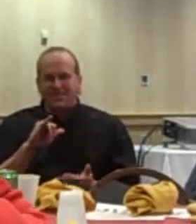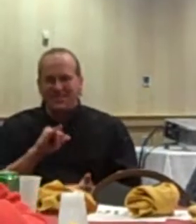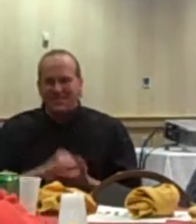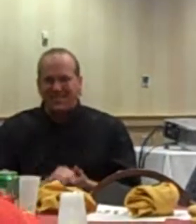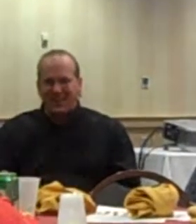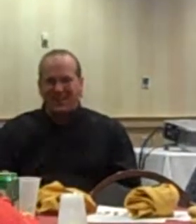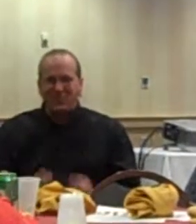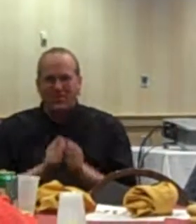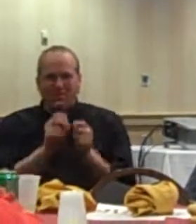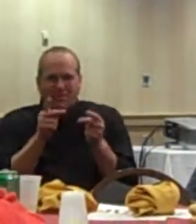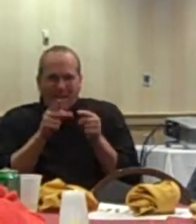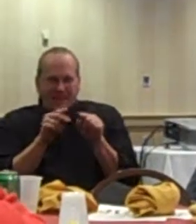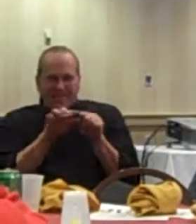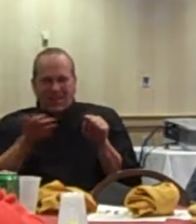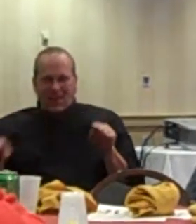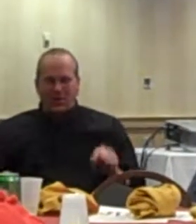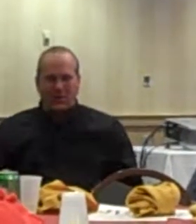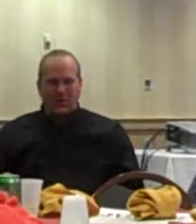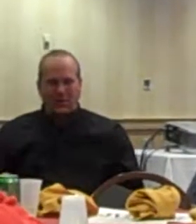place